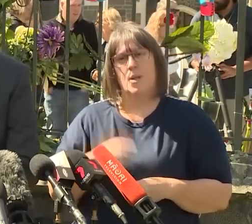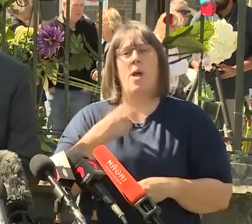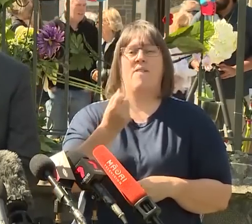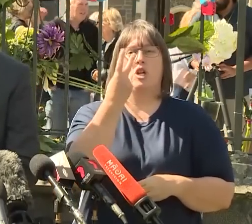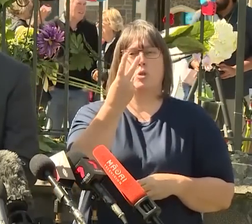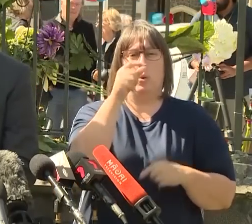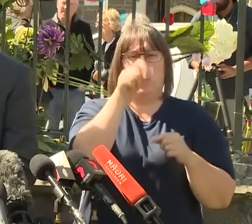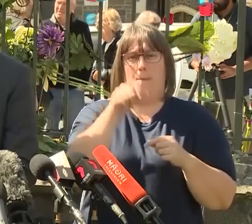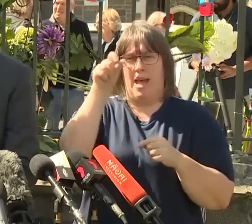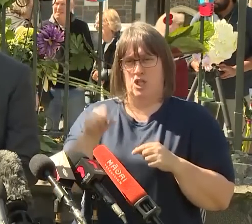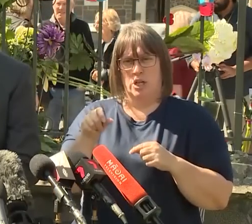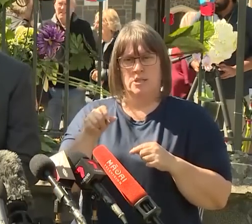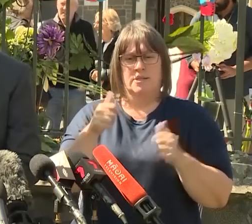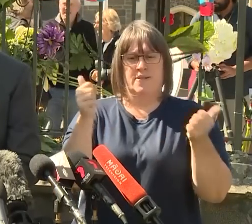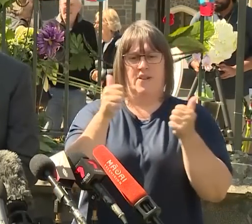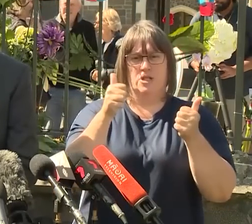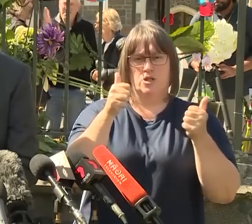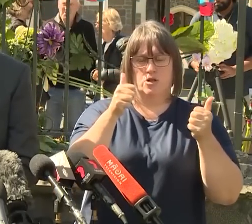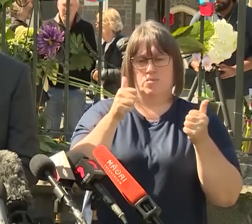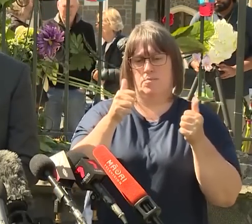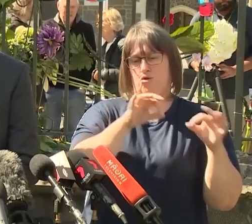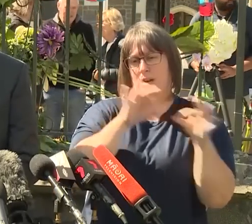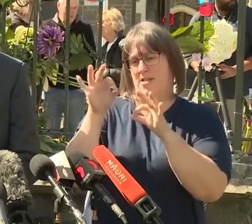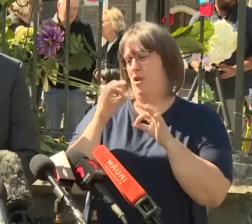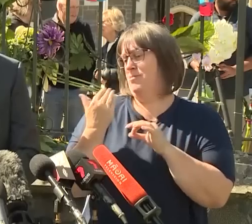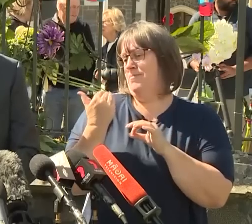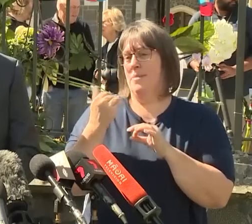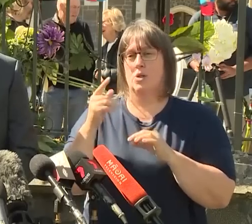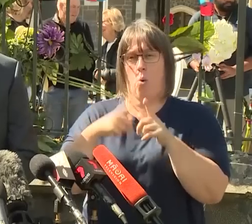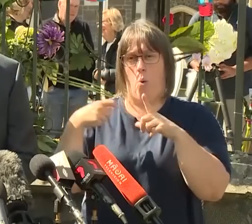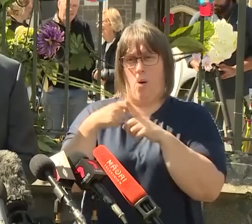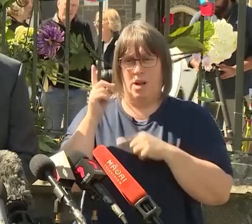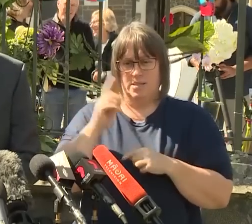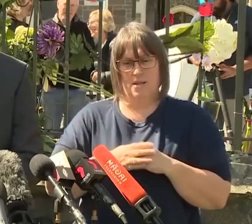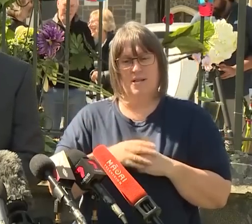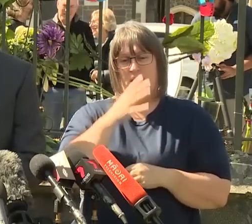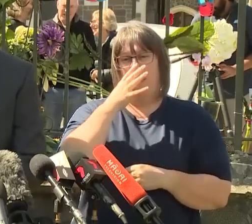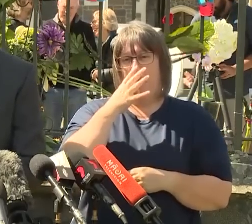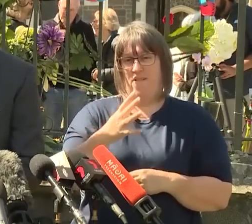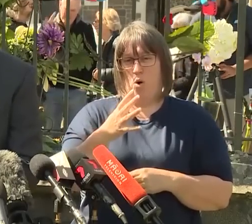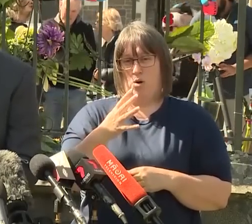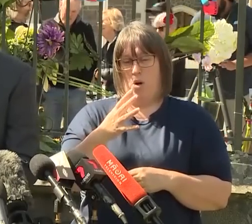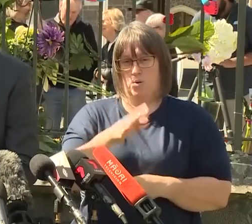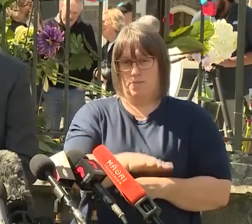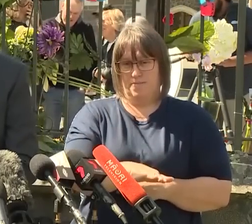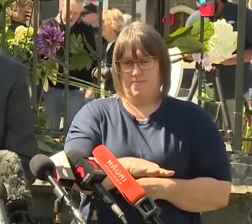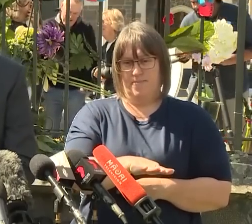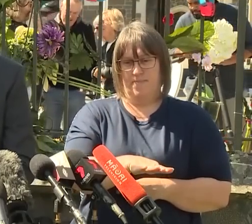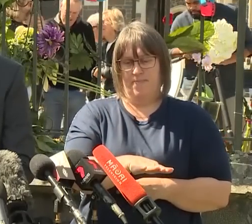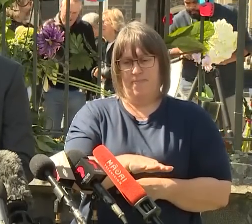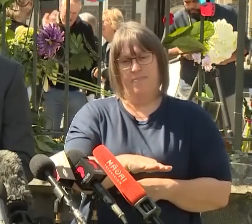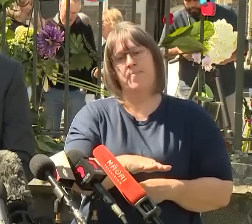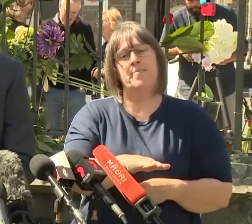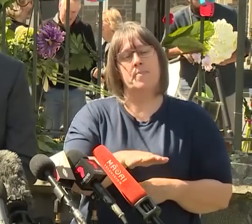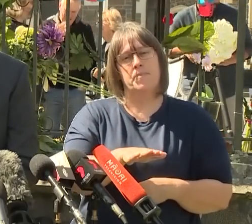patients that have been transferred over the past few days to Auckland. One is a 4-year-old child that was transferred